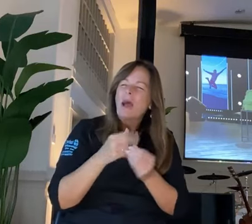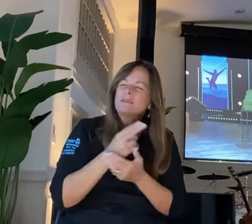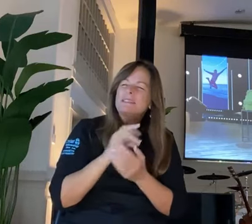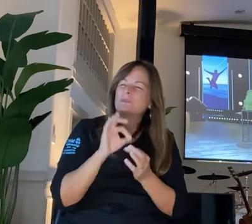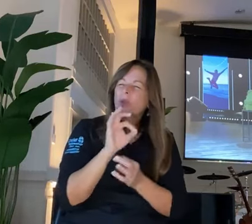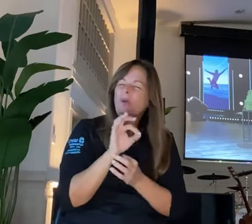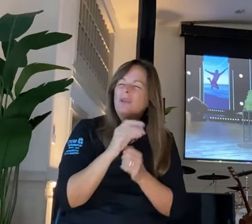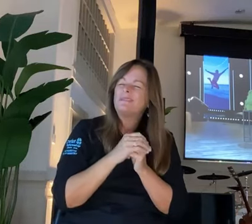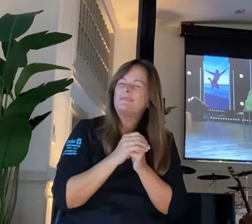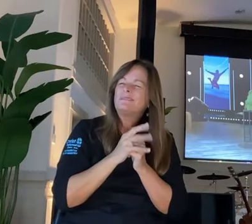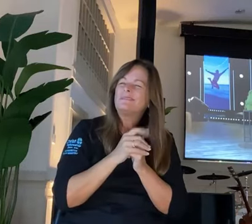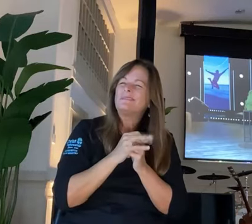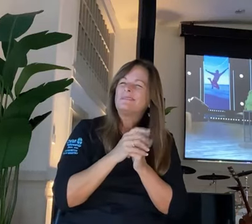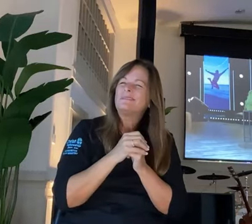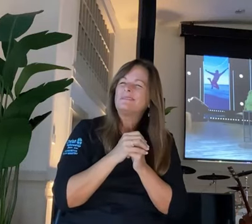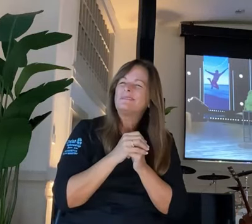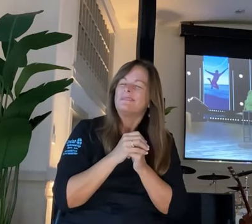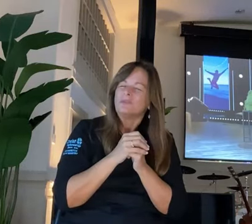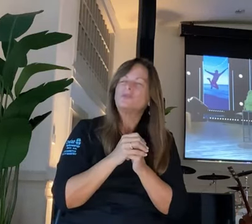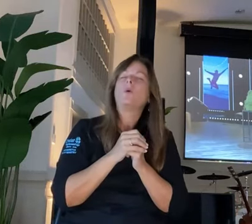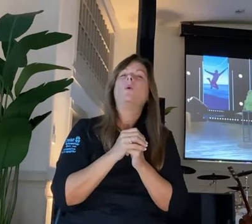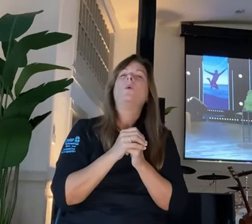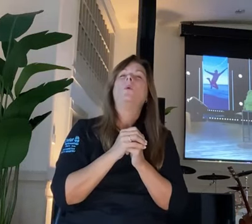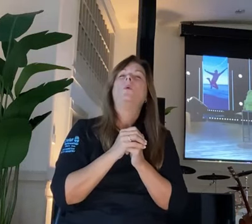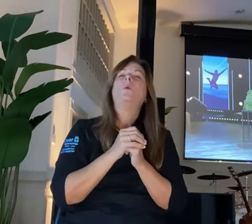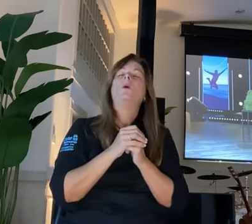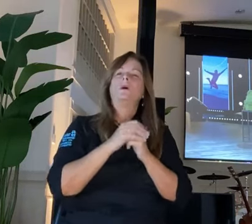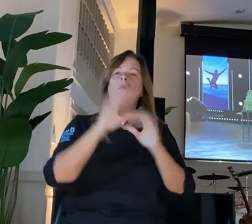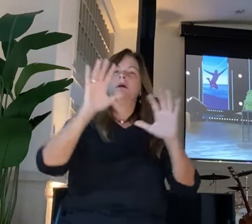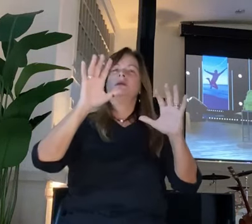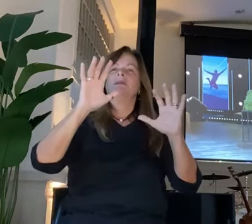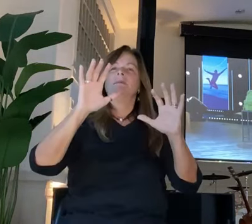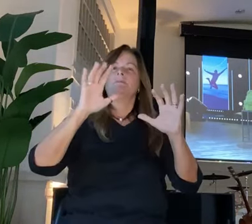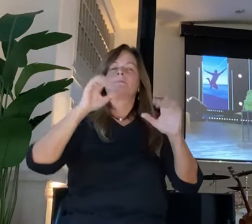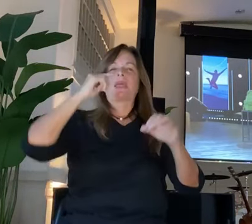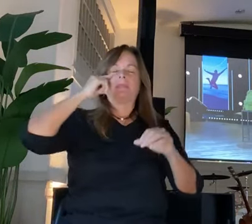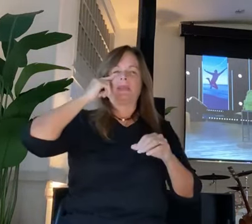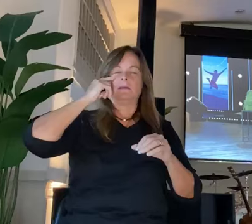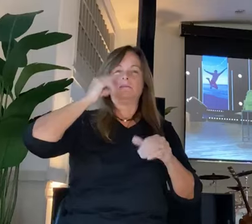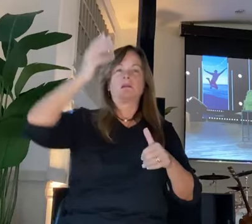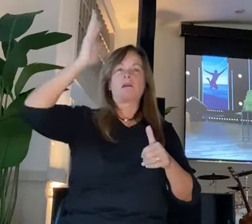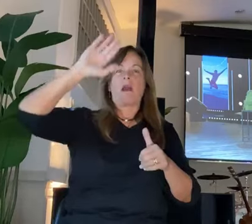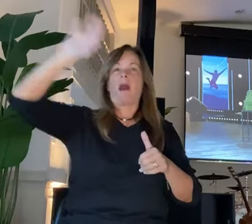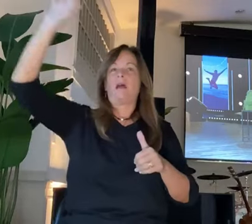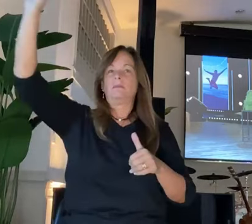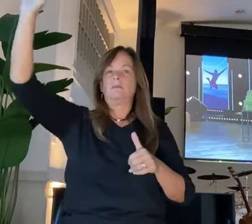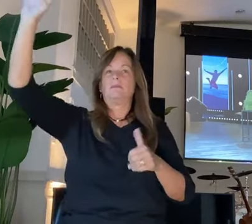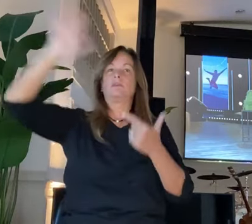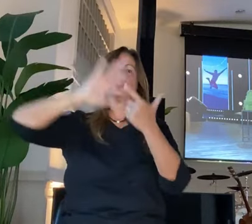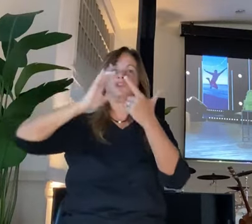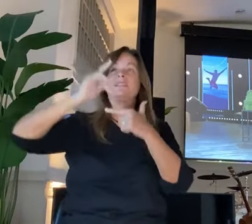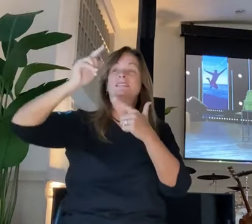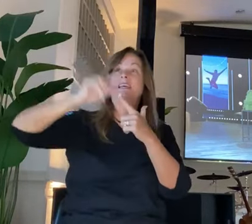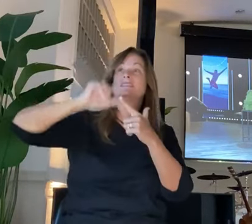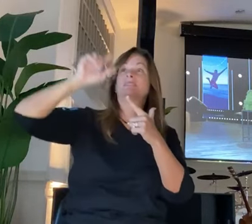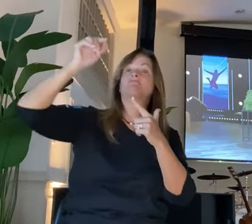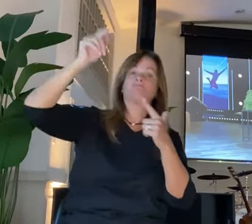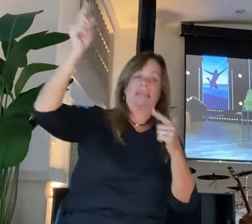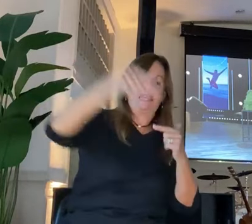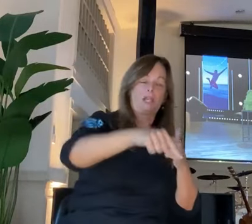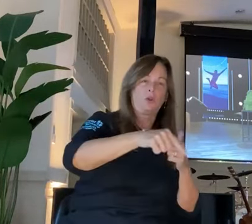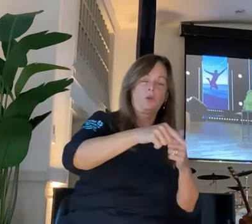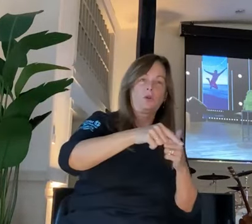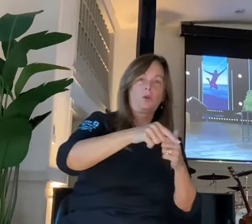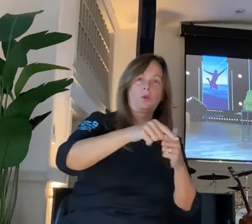Holy Spirit would only descend upon a person for a moment. And it was usually a prophet, a priest, a king, or perhaps